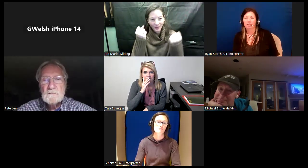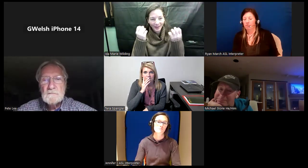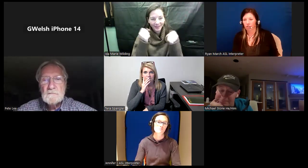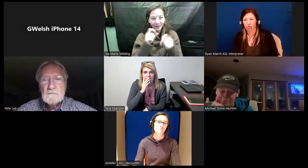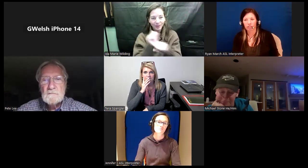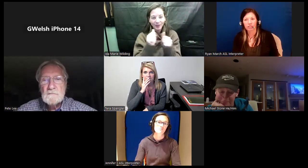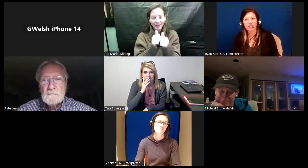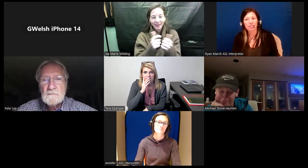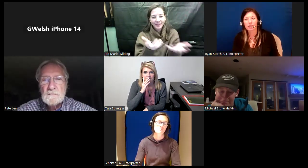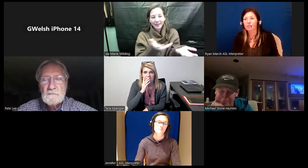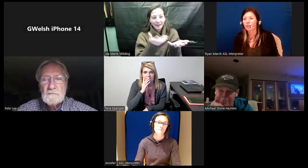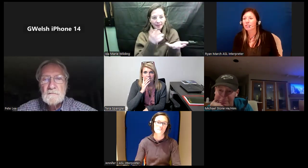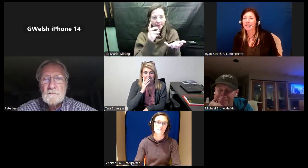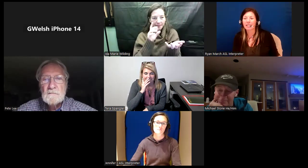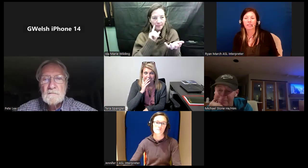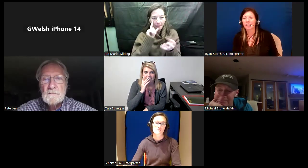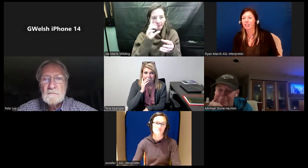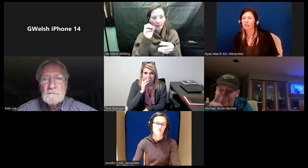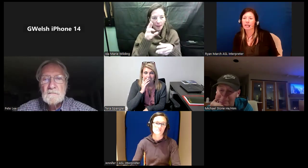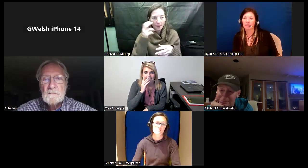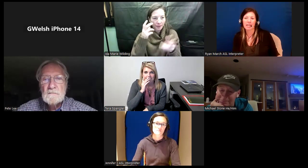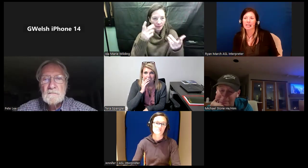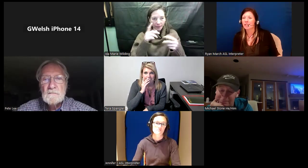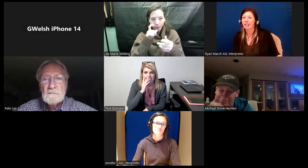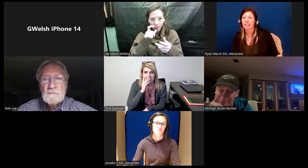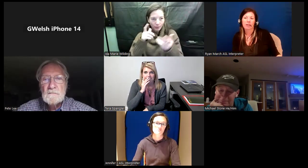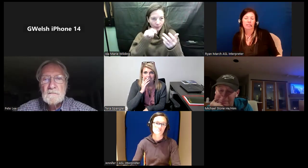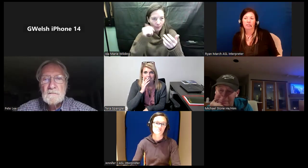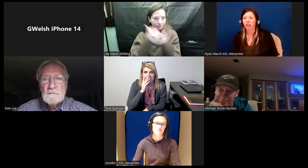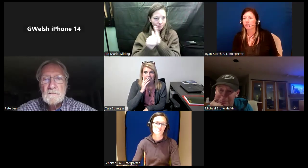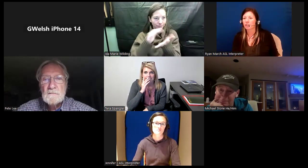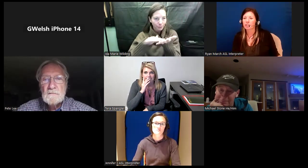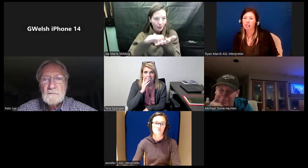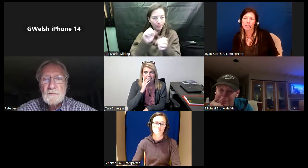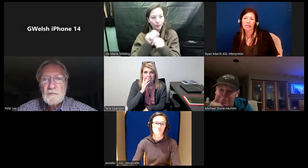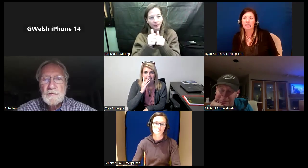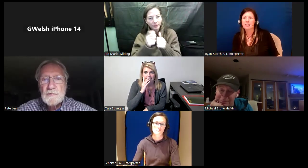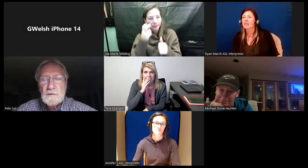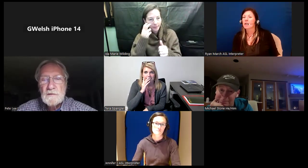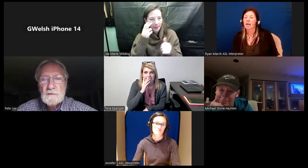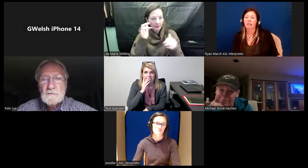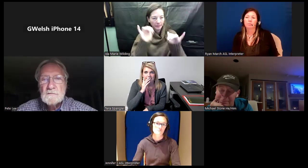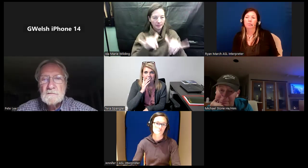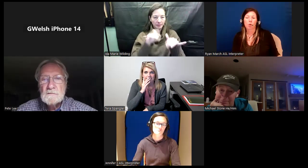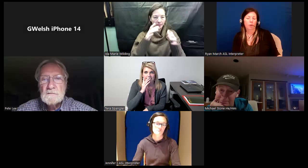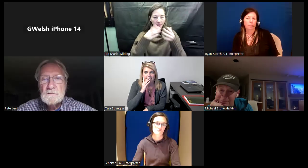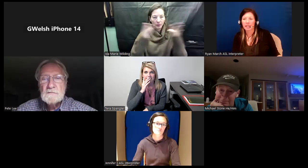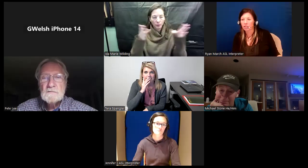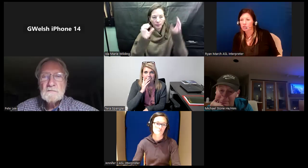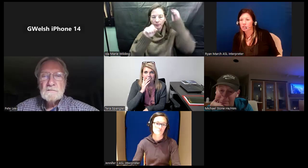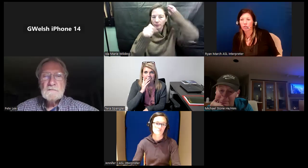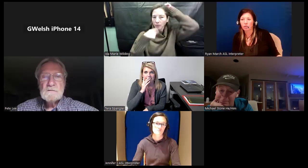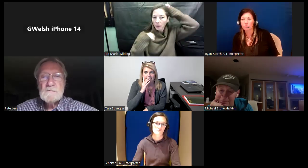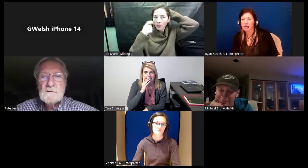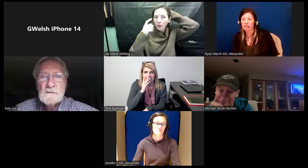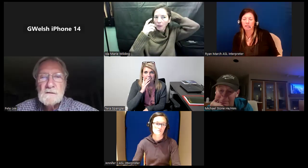and there's a shortage of teachers who know sign out there. So they may, have a deaf or hard of hearing student, or a blind